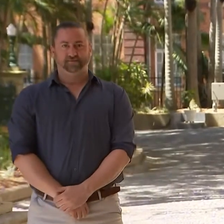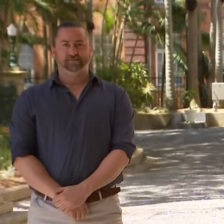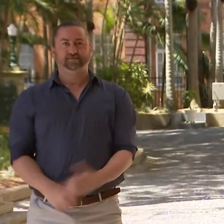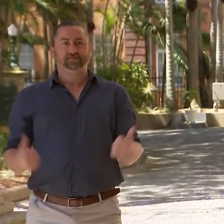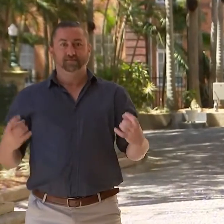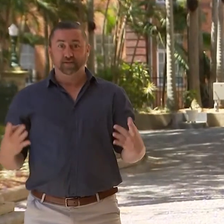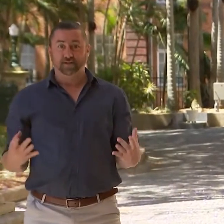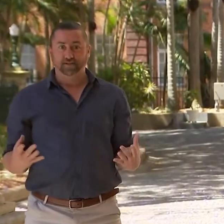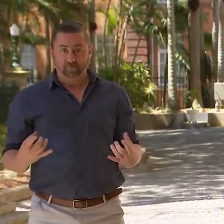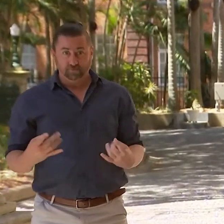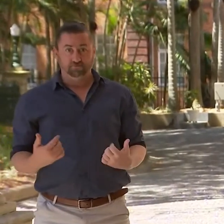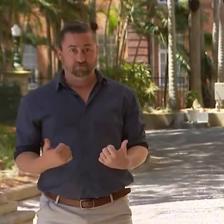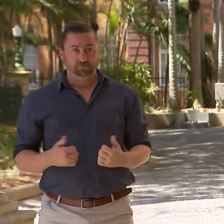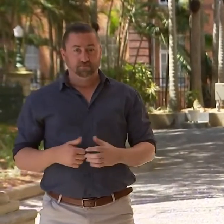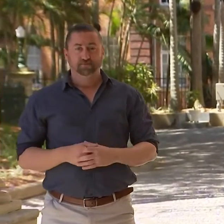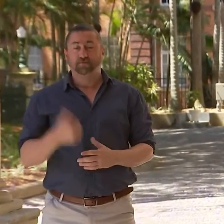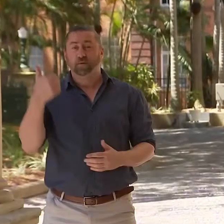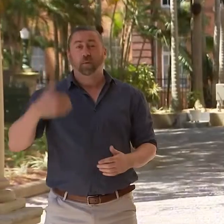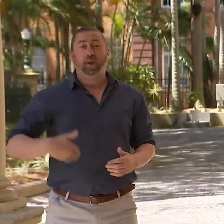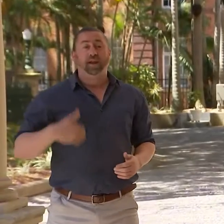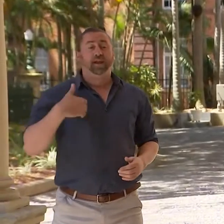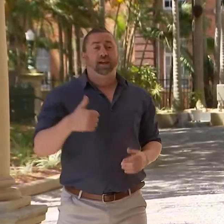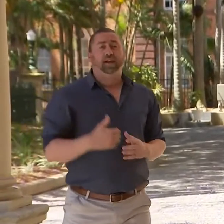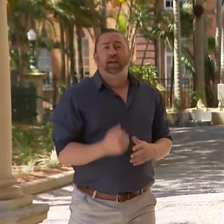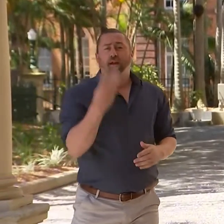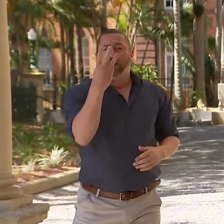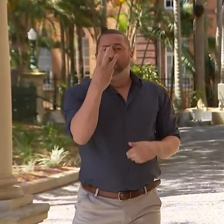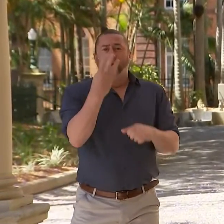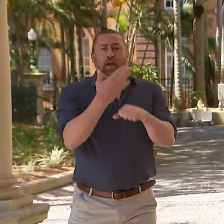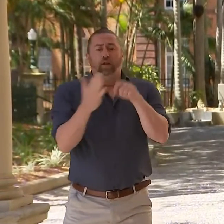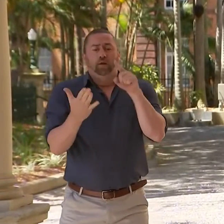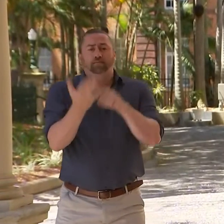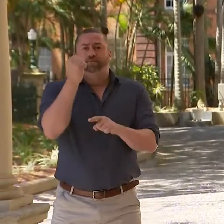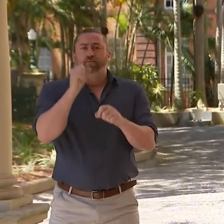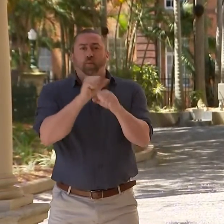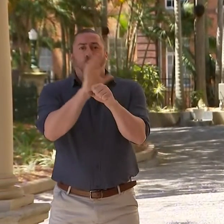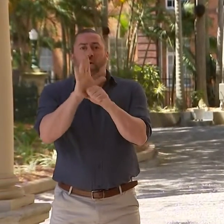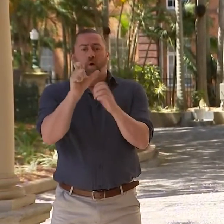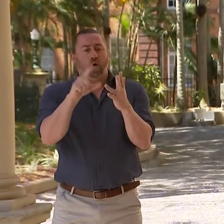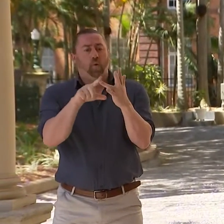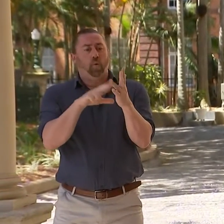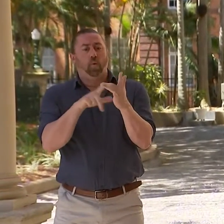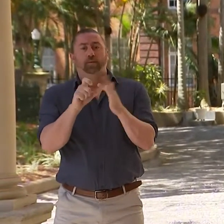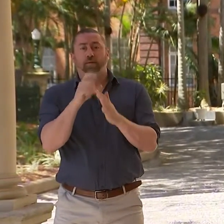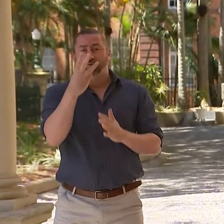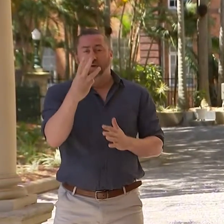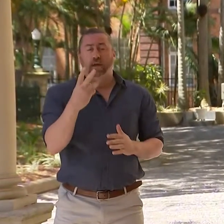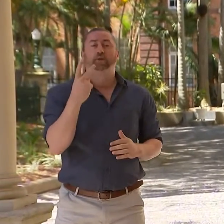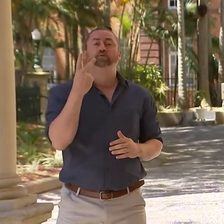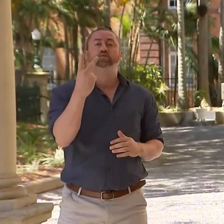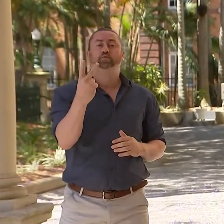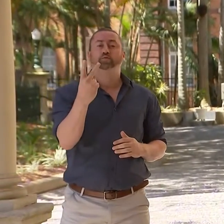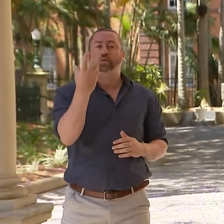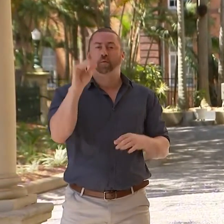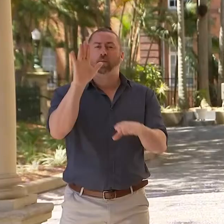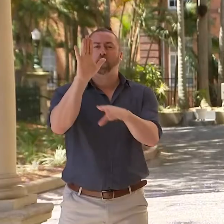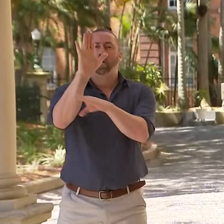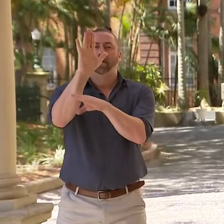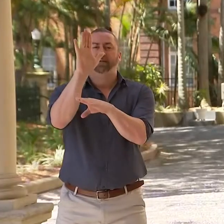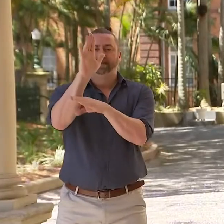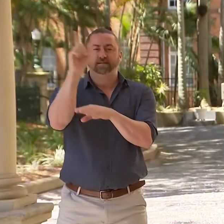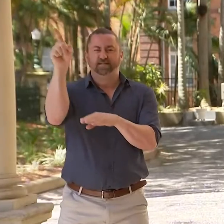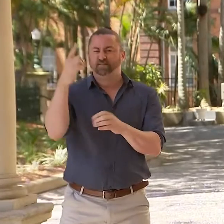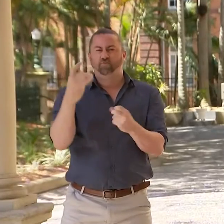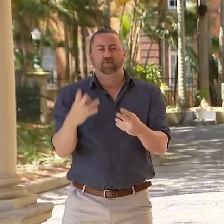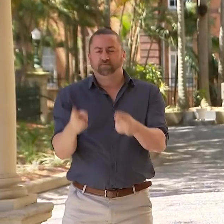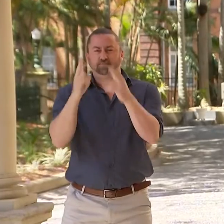Everyone set? Good morning. We have 3 new cases of COVID-19 in Queensland. 2 of them are overseas acquired and